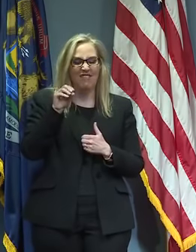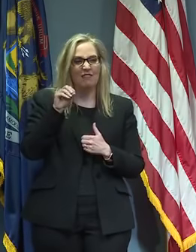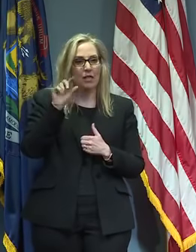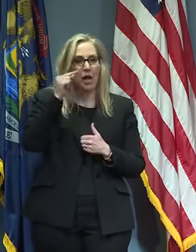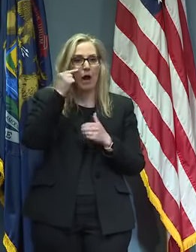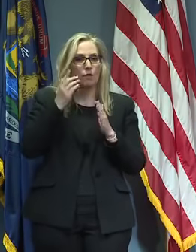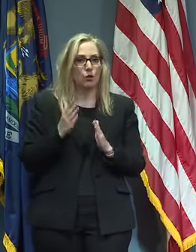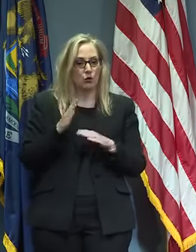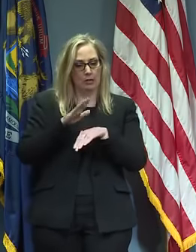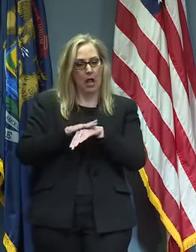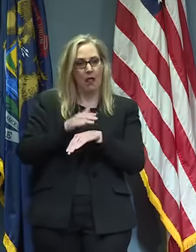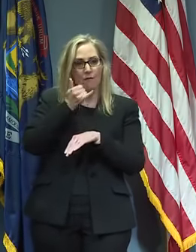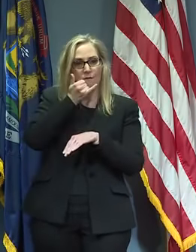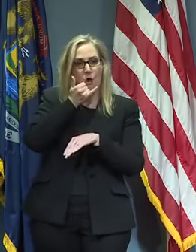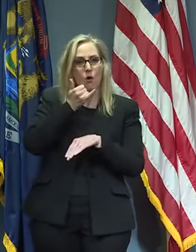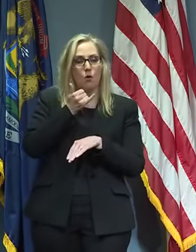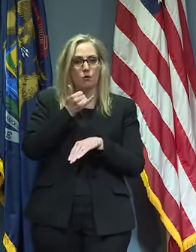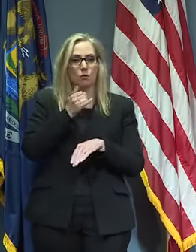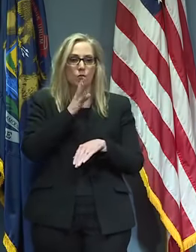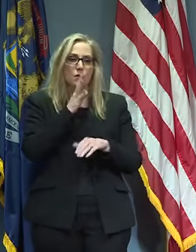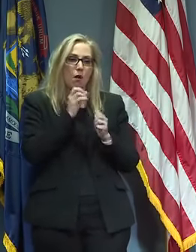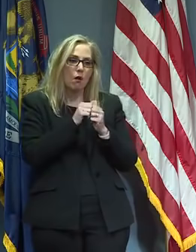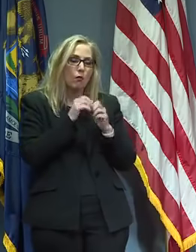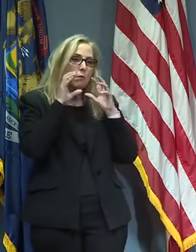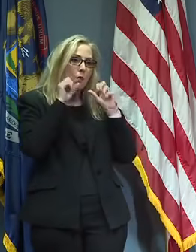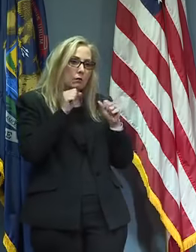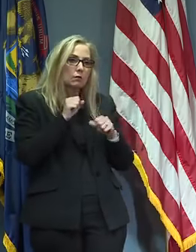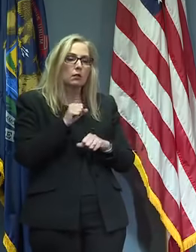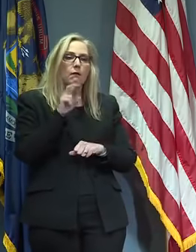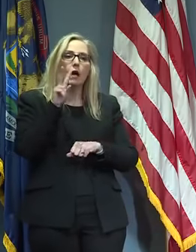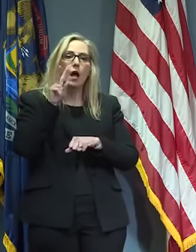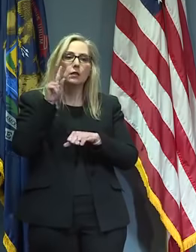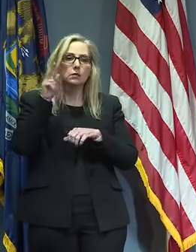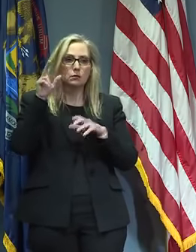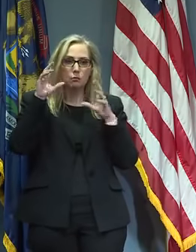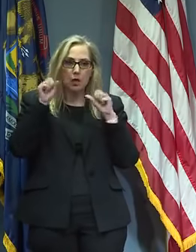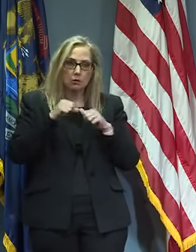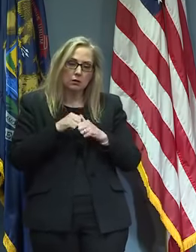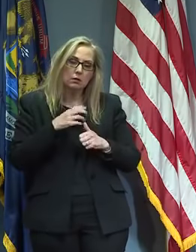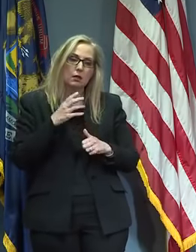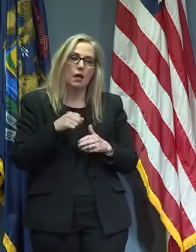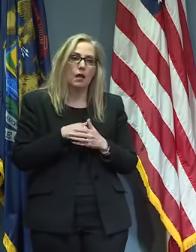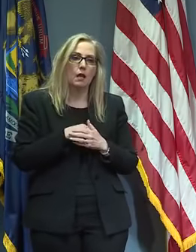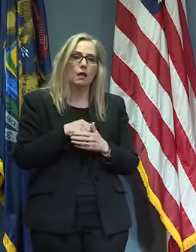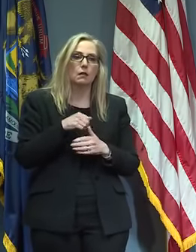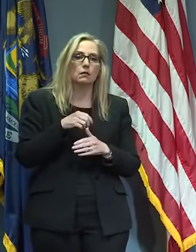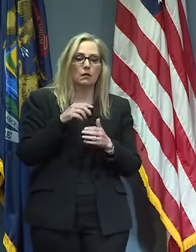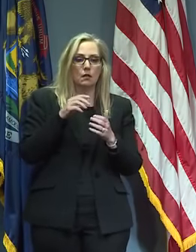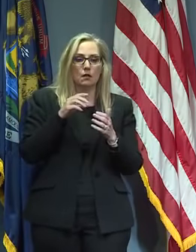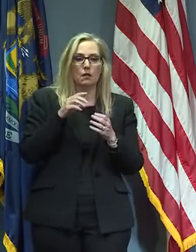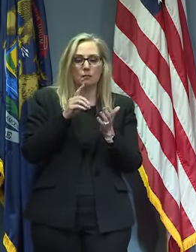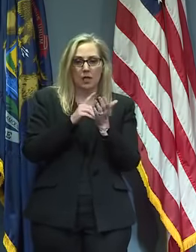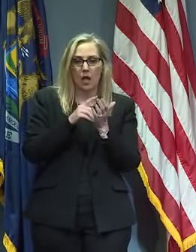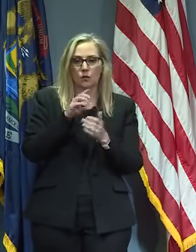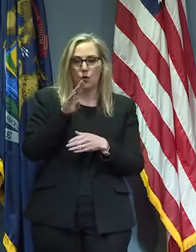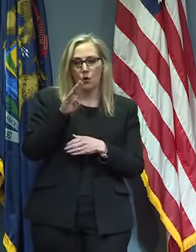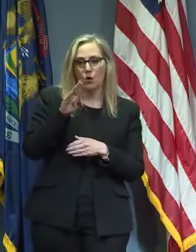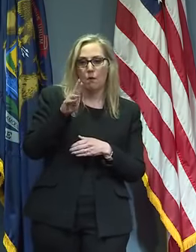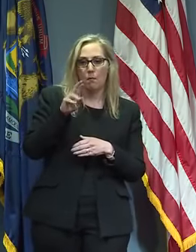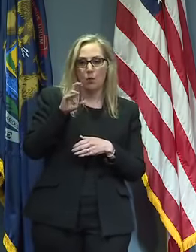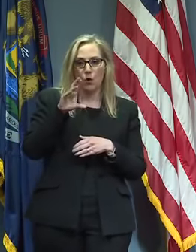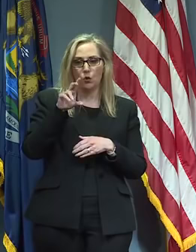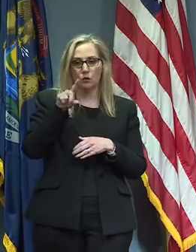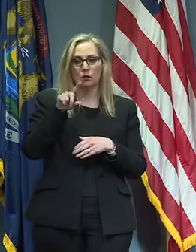by President Trump, Vice President Pence, Deborah Birx, Dr. Birx,